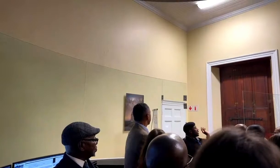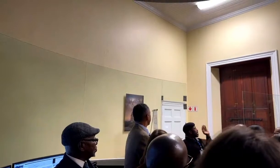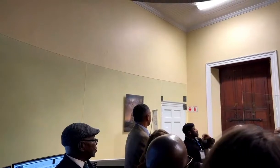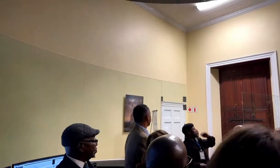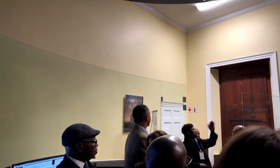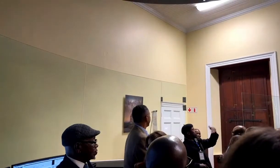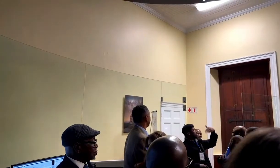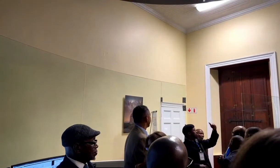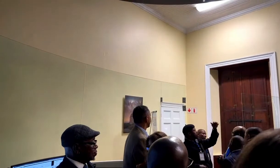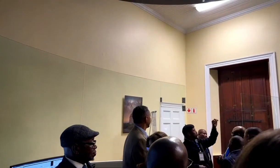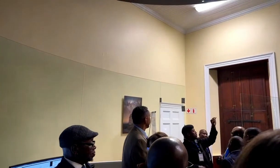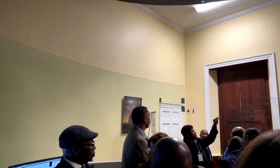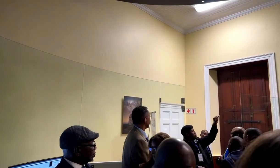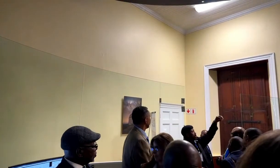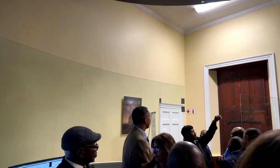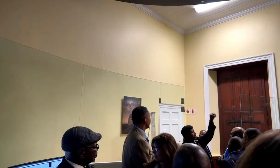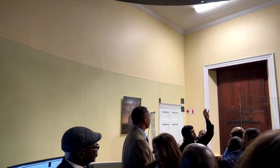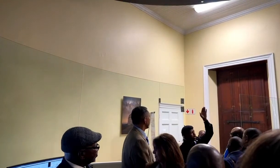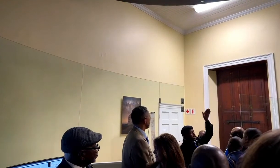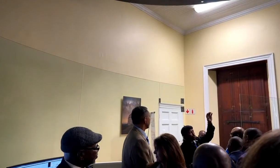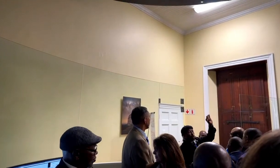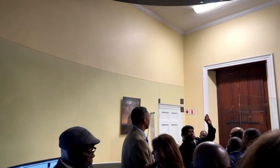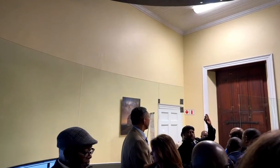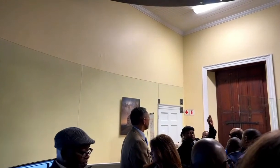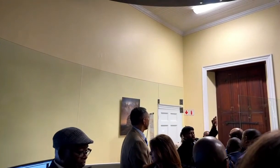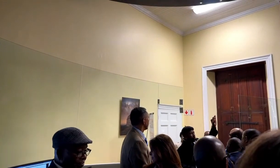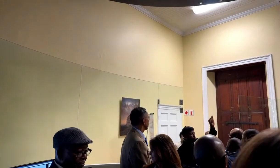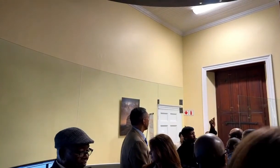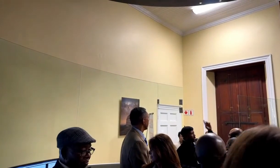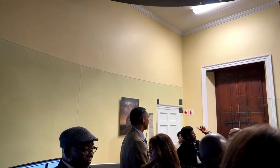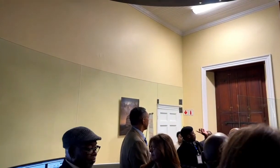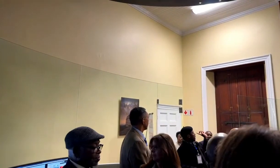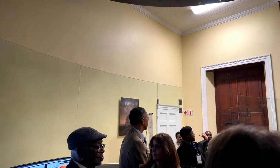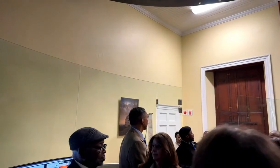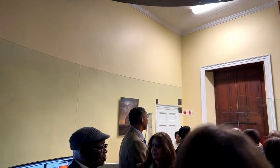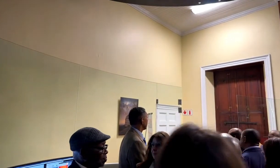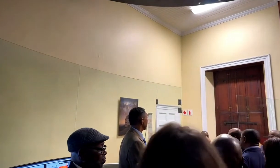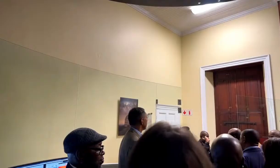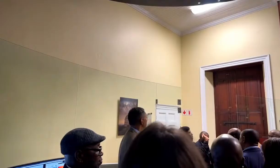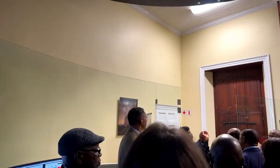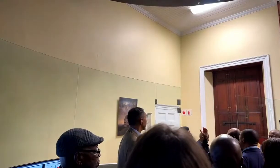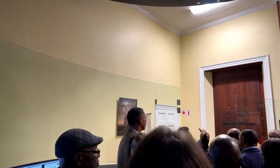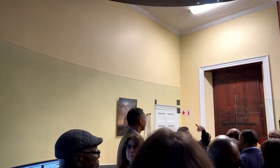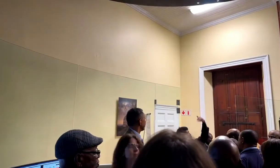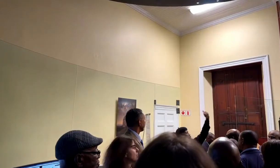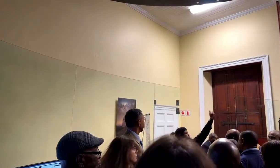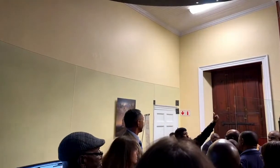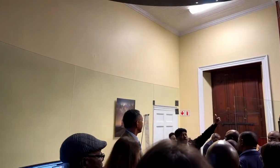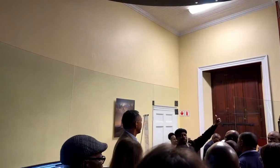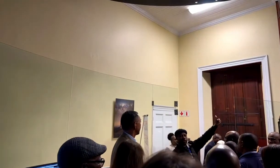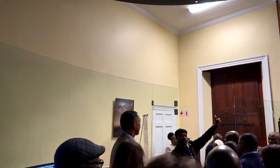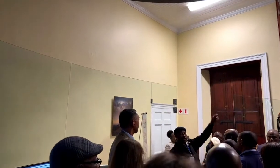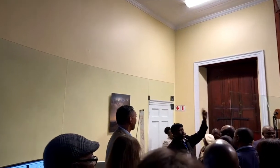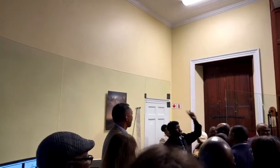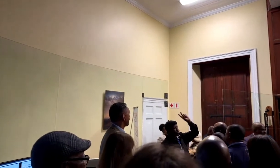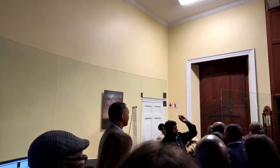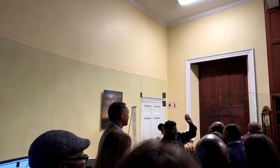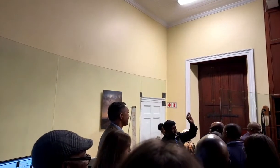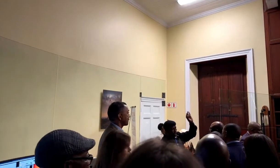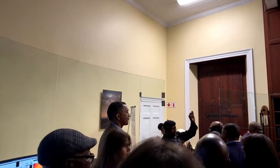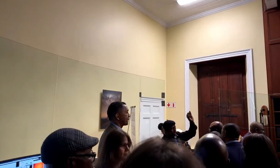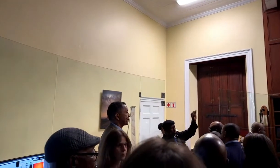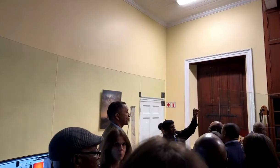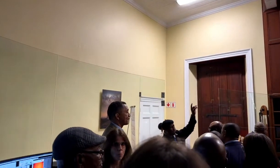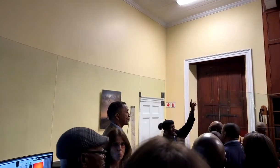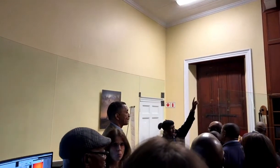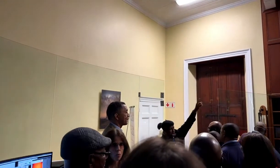person who's meeting us, so that we just make sure we move neatly. It's going to be a bit of a work, but please just allow Zoom to always be in front. So